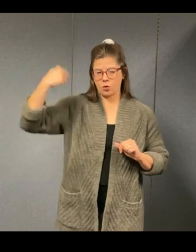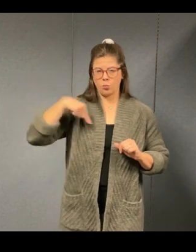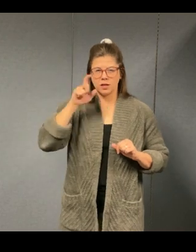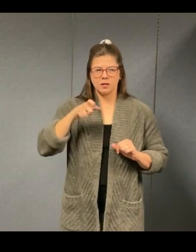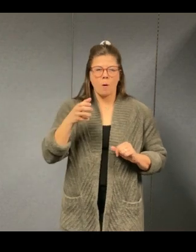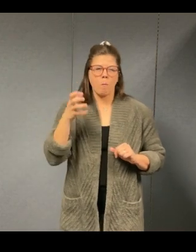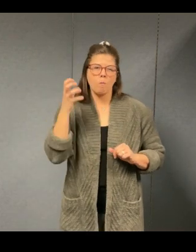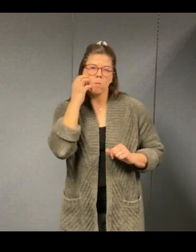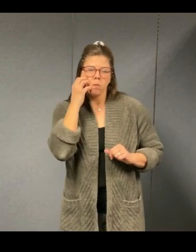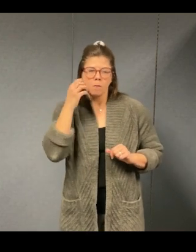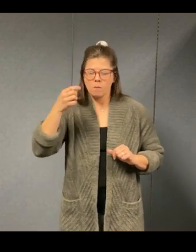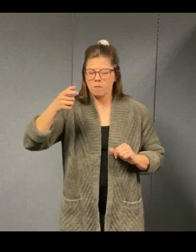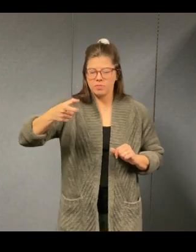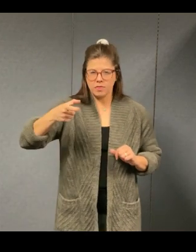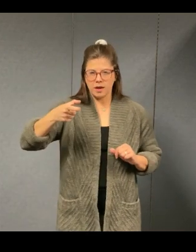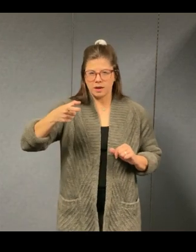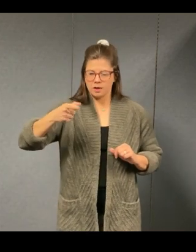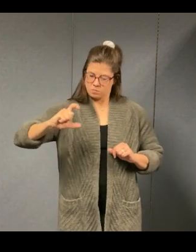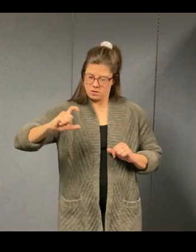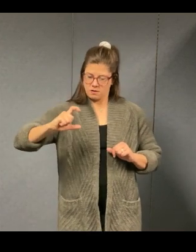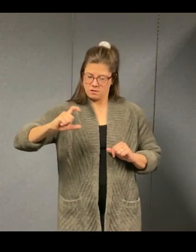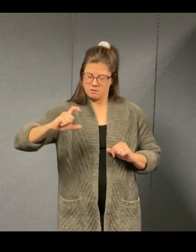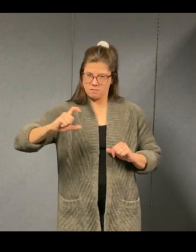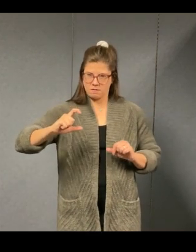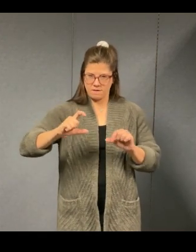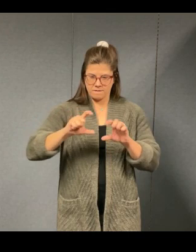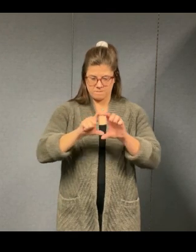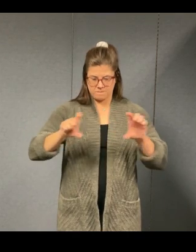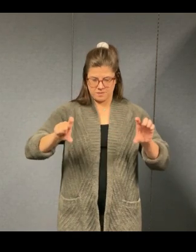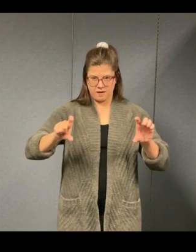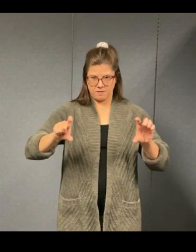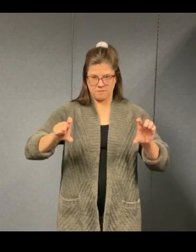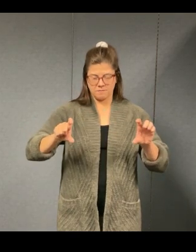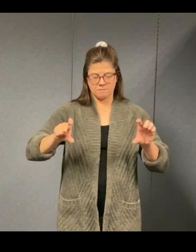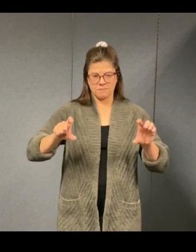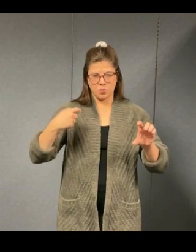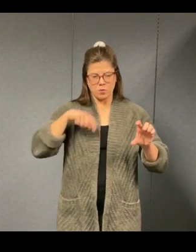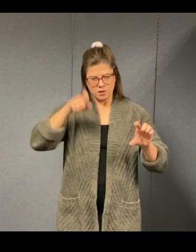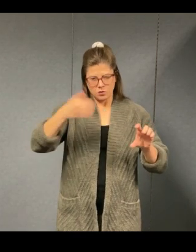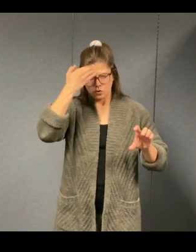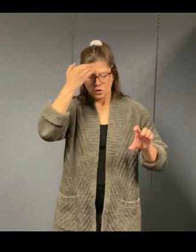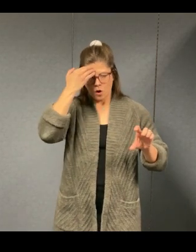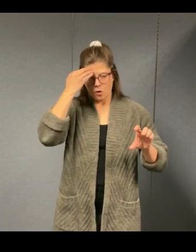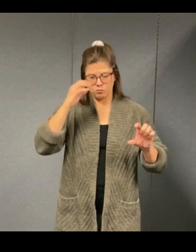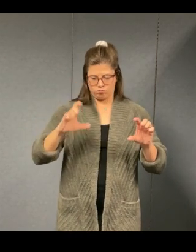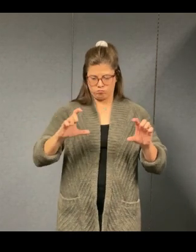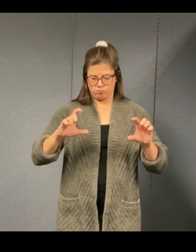Mr. Jones wants the floor to be. Let's make the cement floor 3 inches